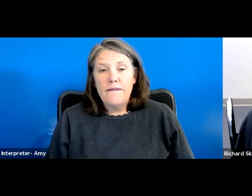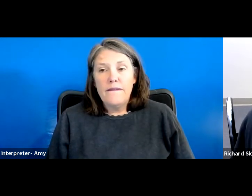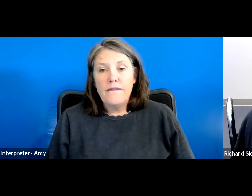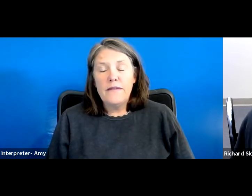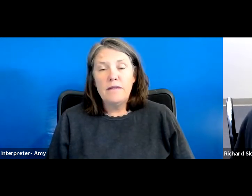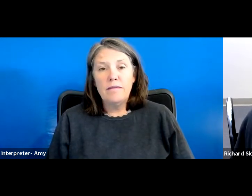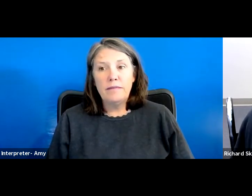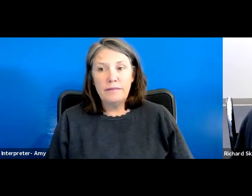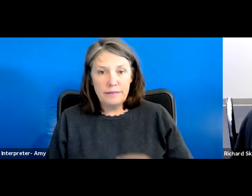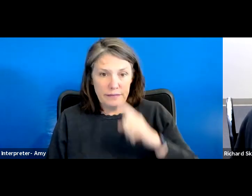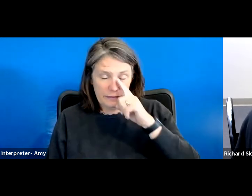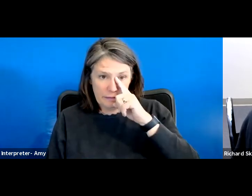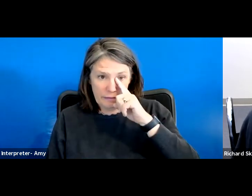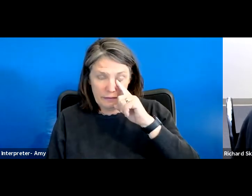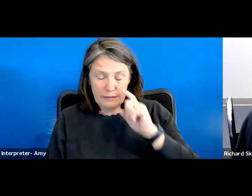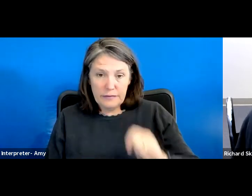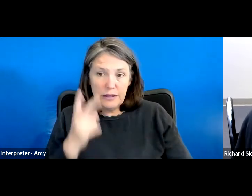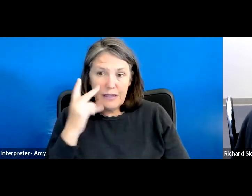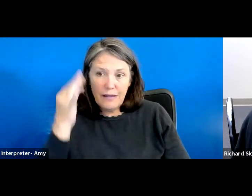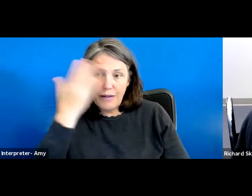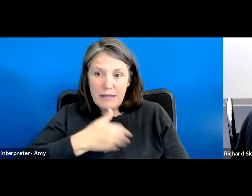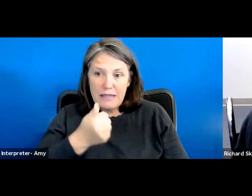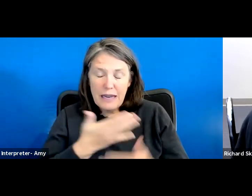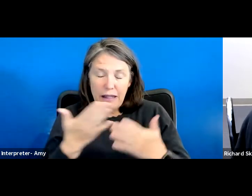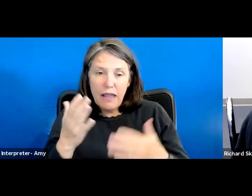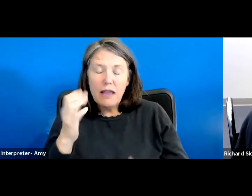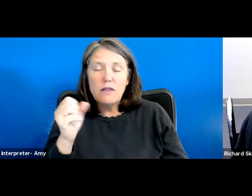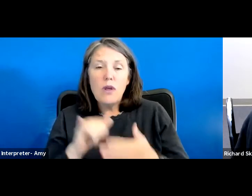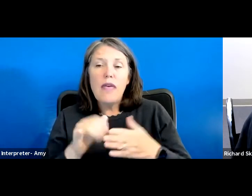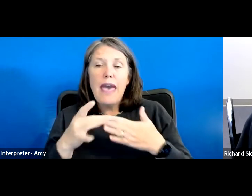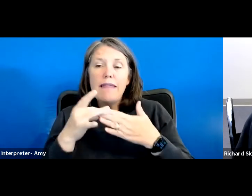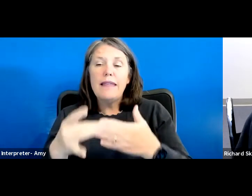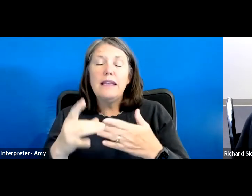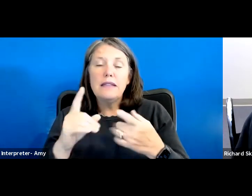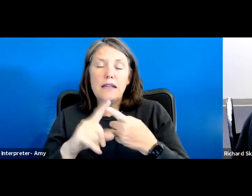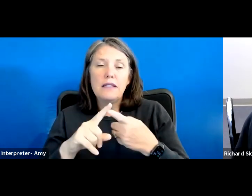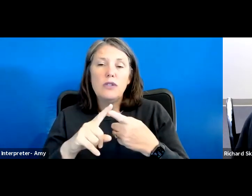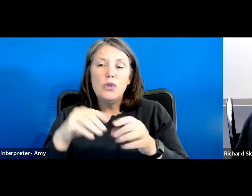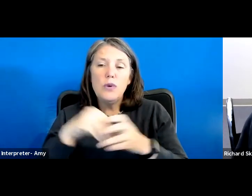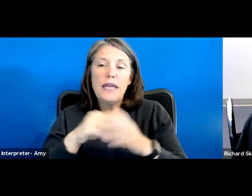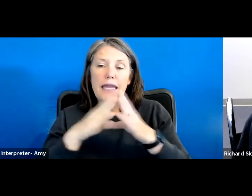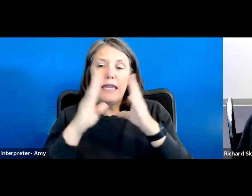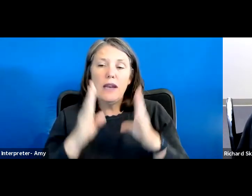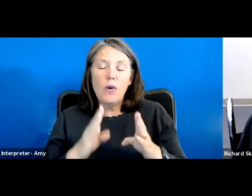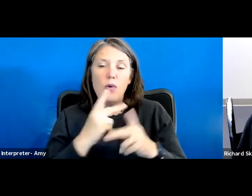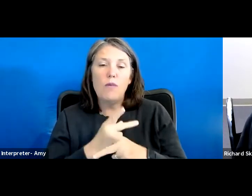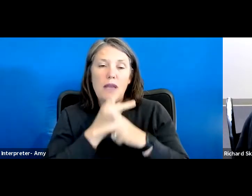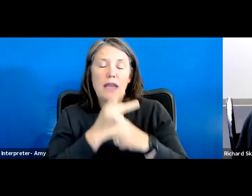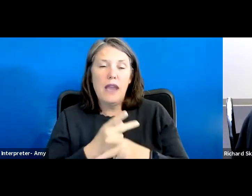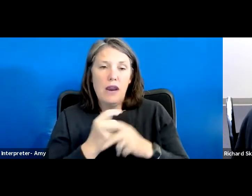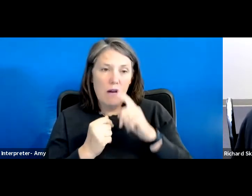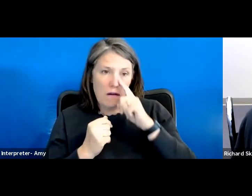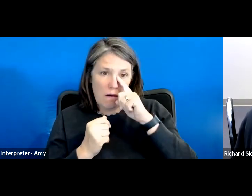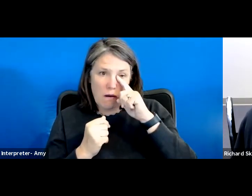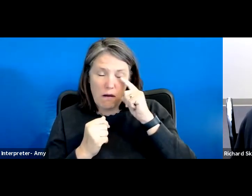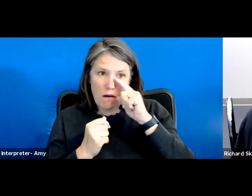let's see if I've missed anything. All right, so that leads us into the in-home care slide.